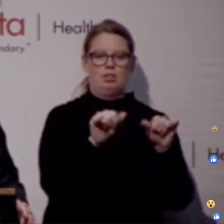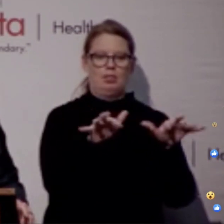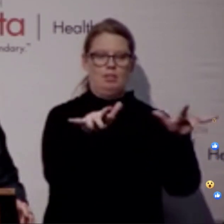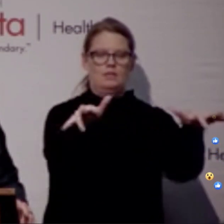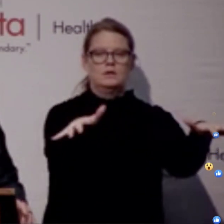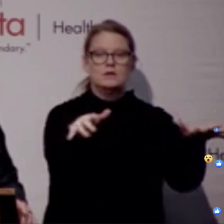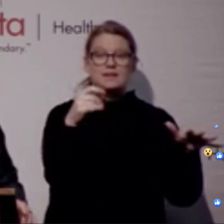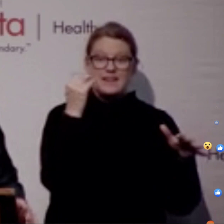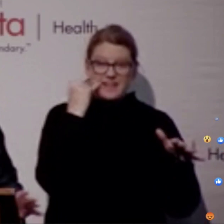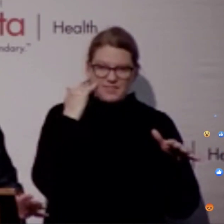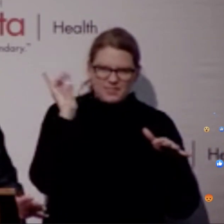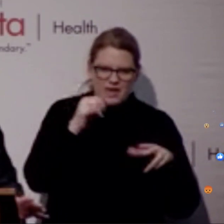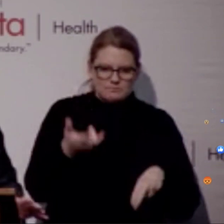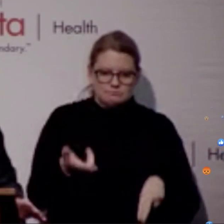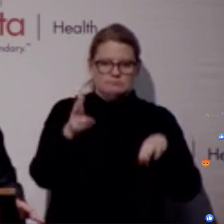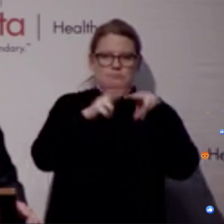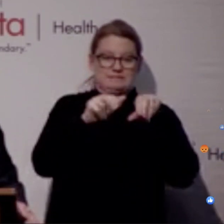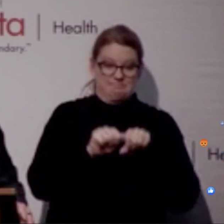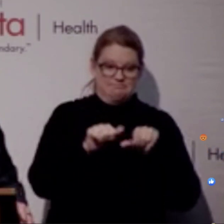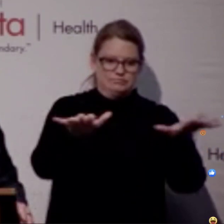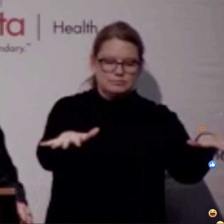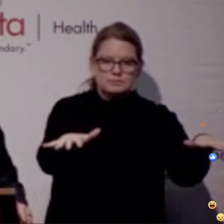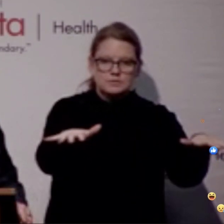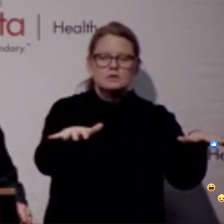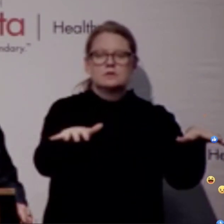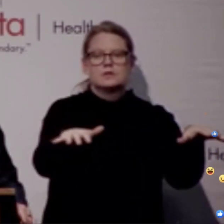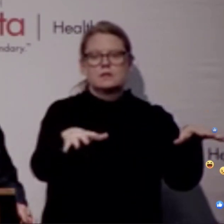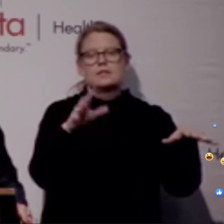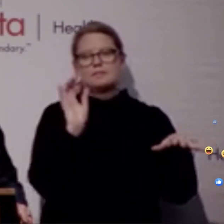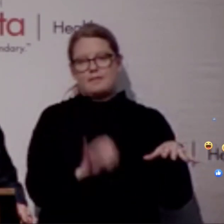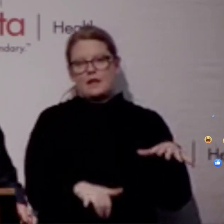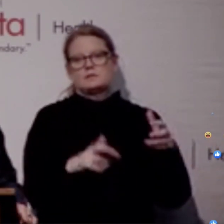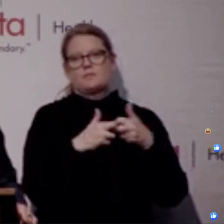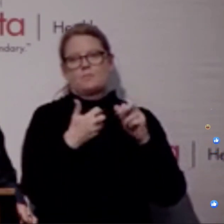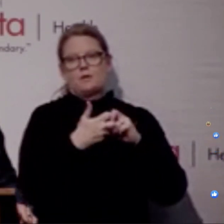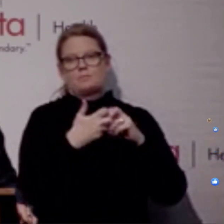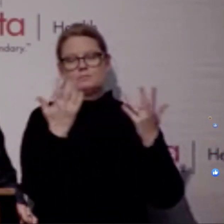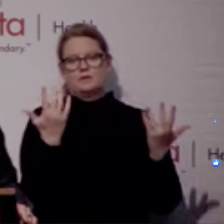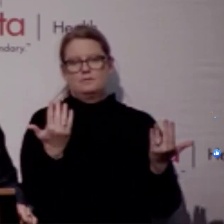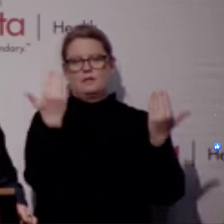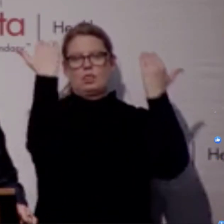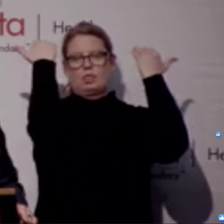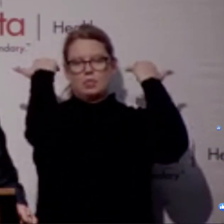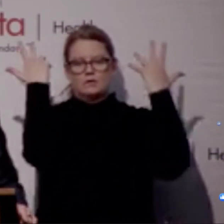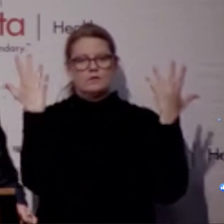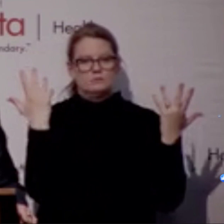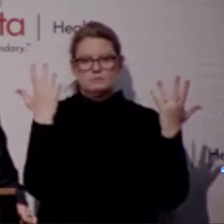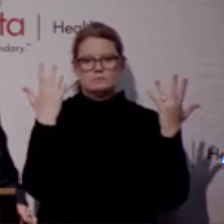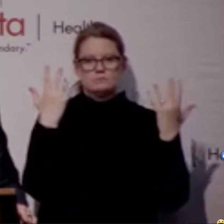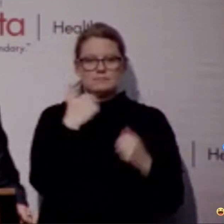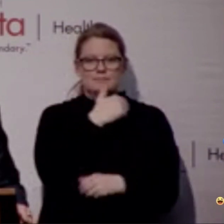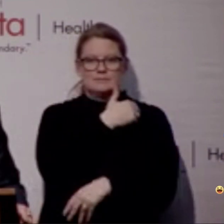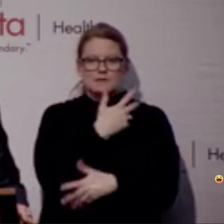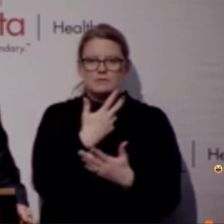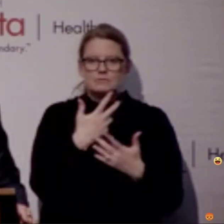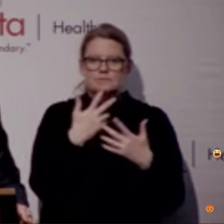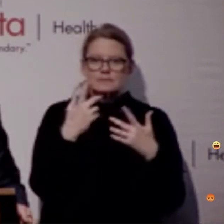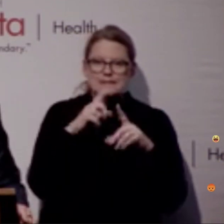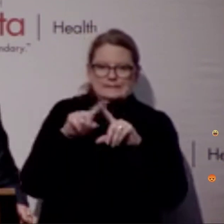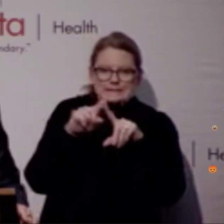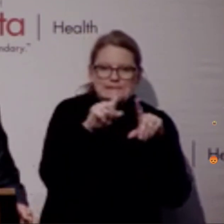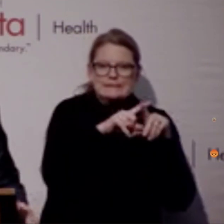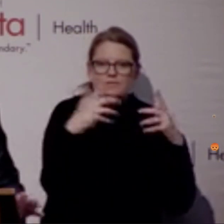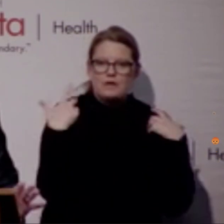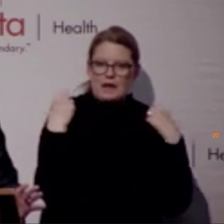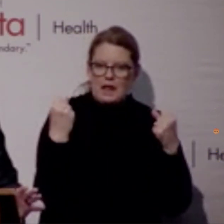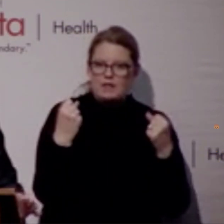of a rapid increase or spread, then that's where we run into the issue of overwhelming our health community. And